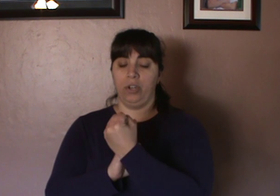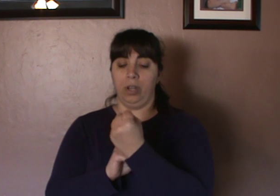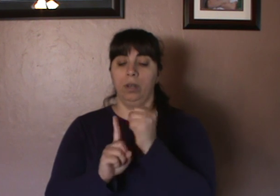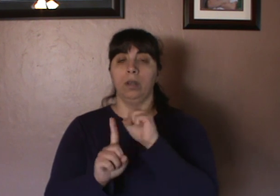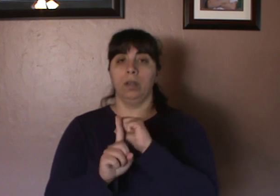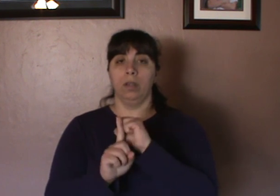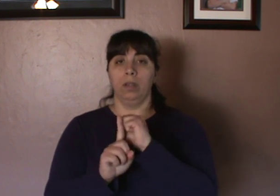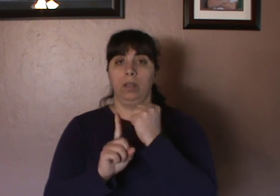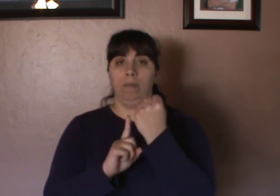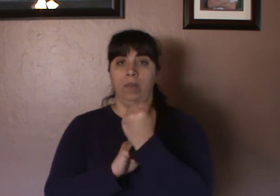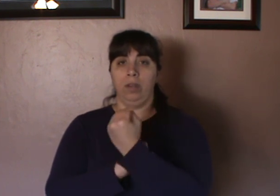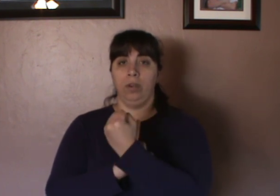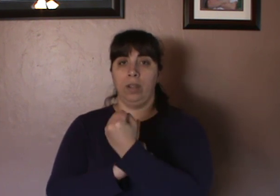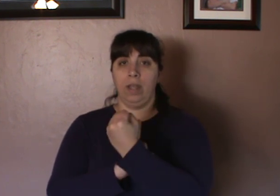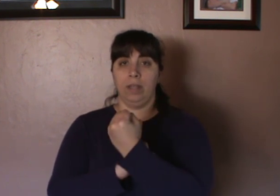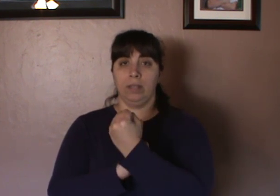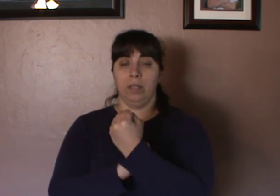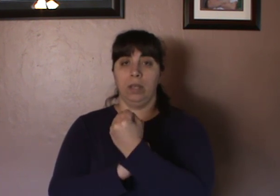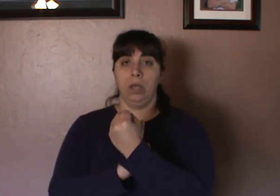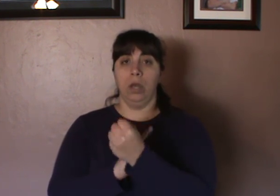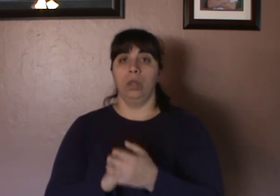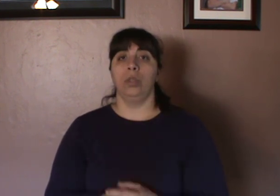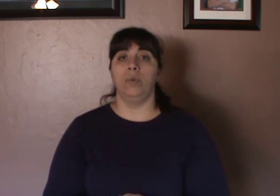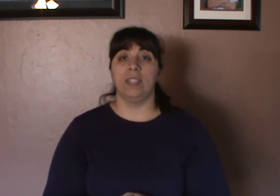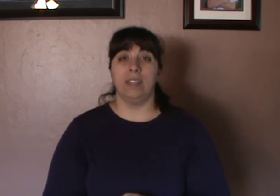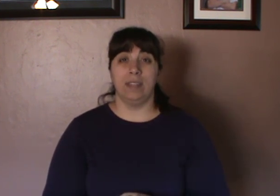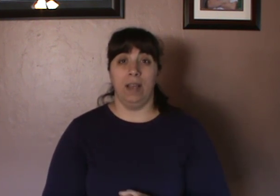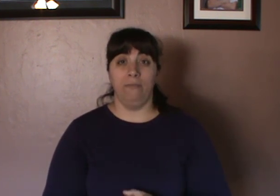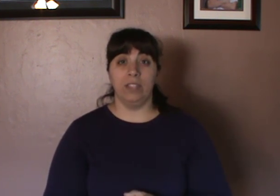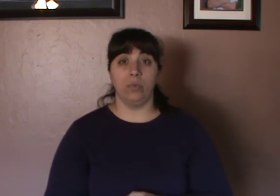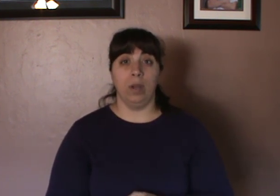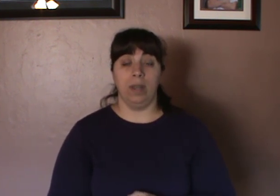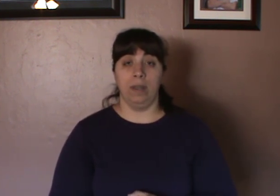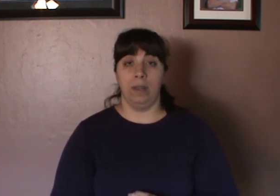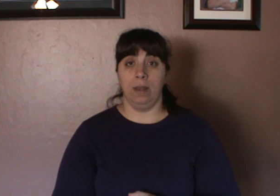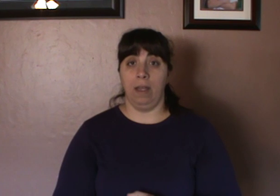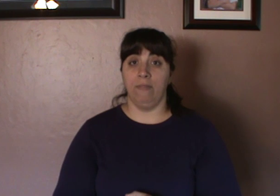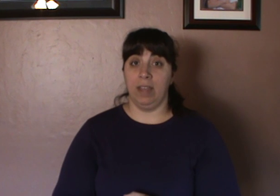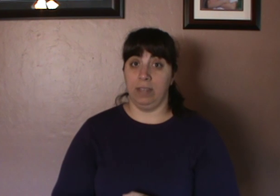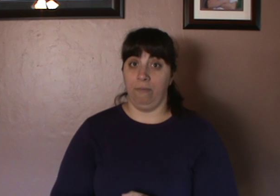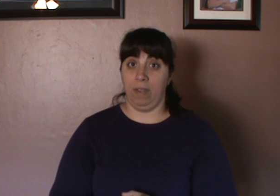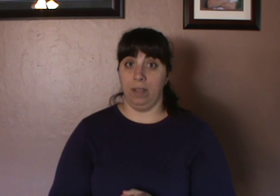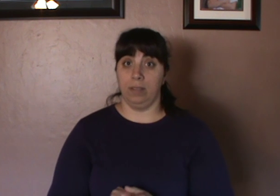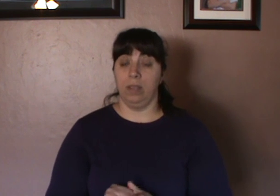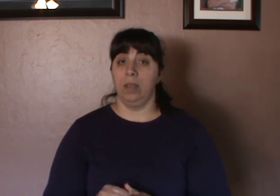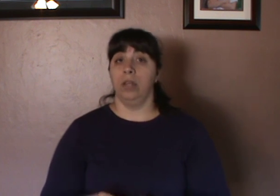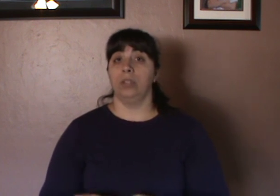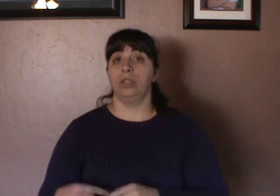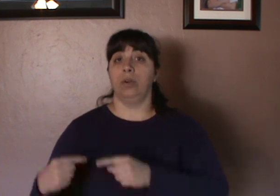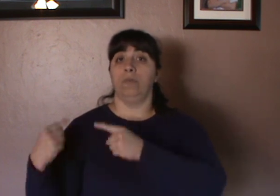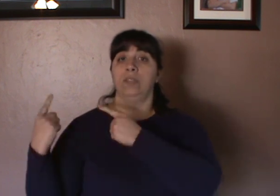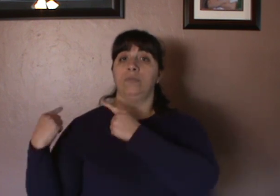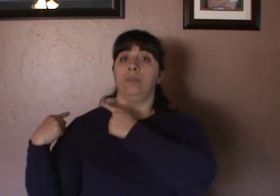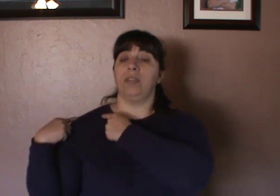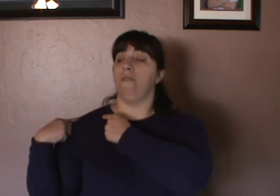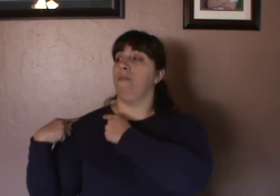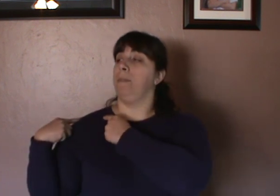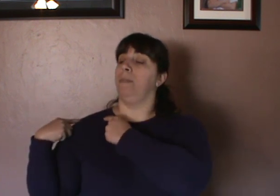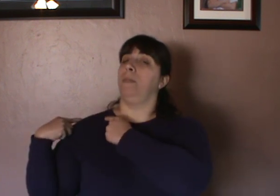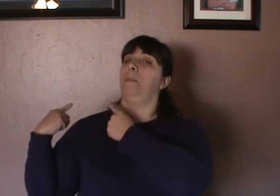situation. Even in your case, though it's the toughest one I've yet to face. So this will say, from